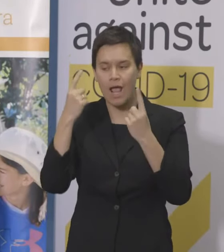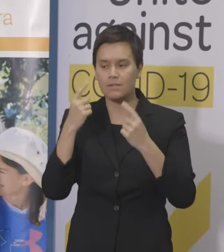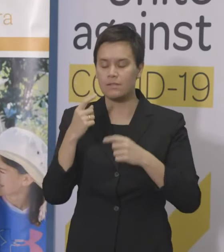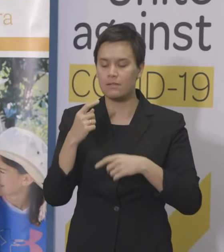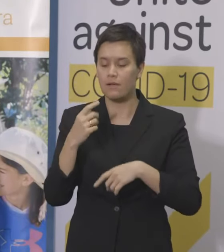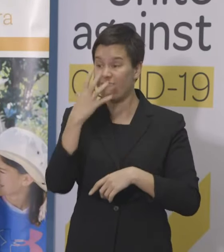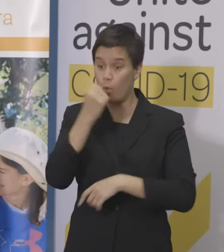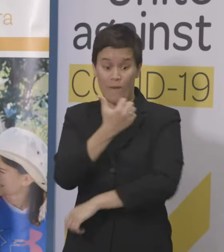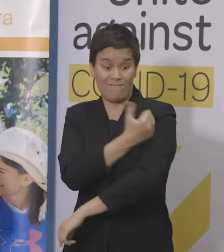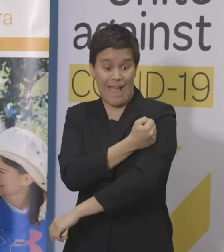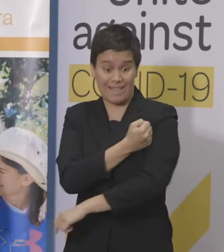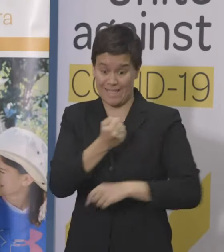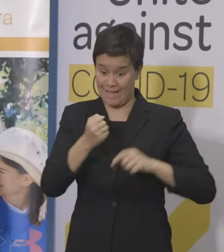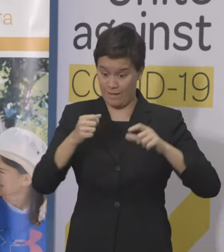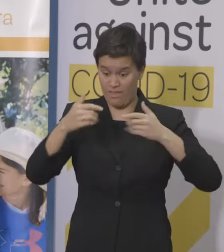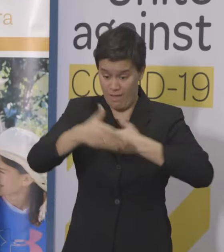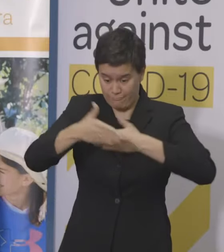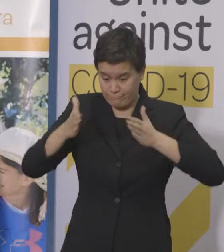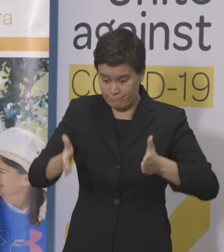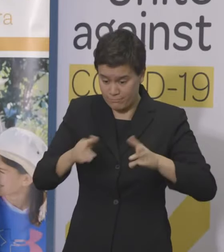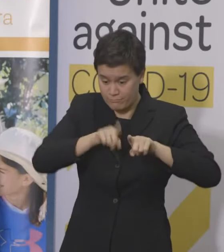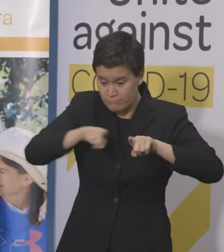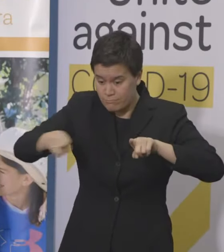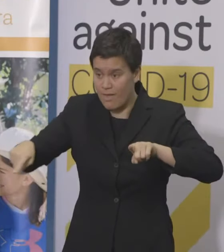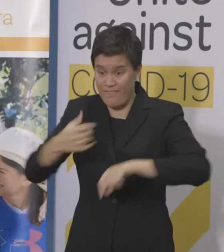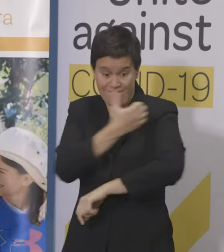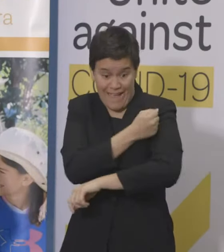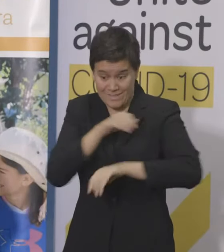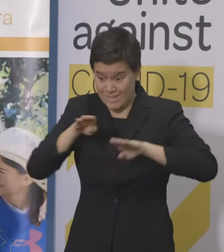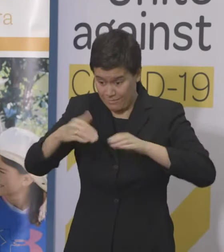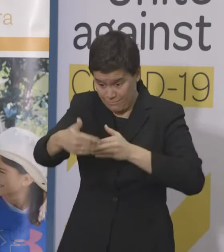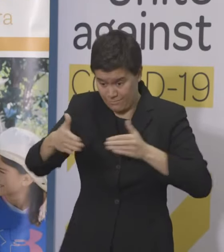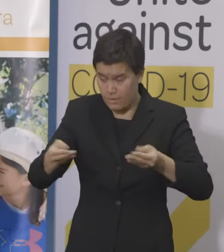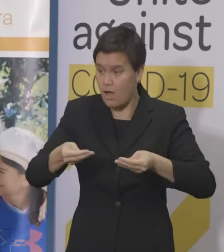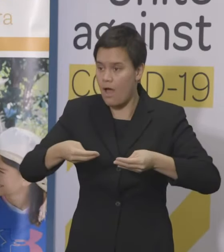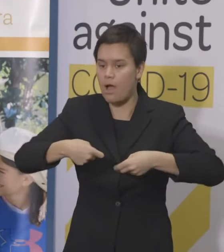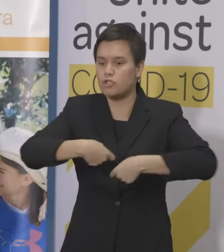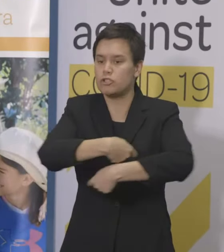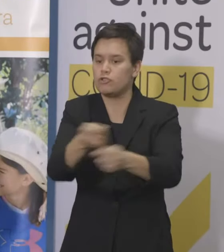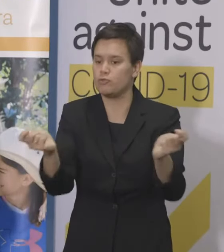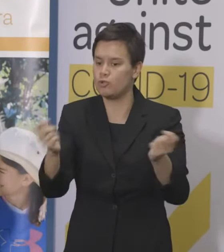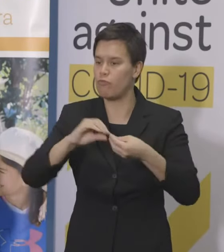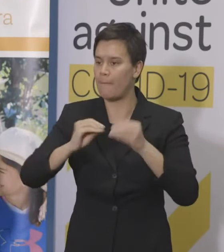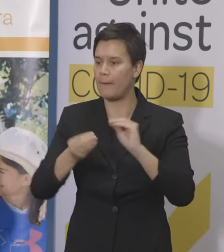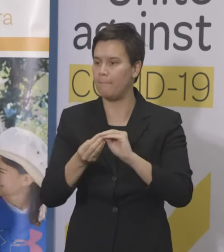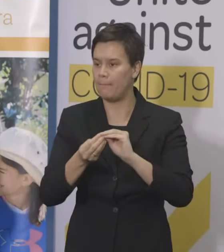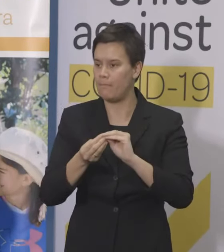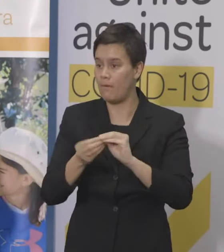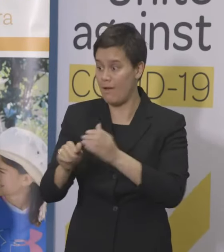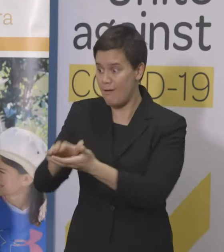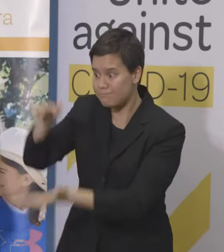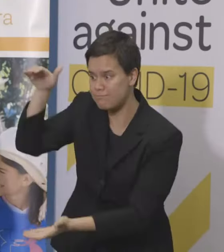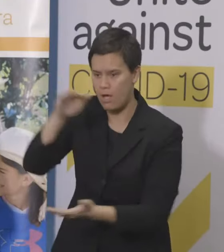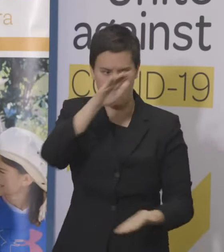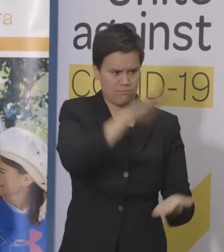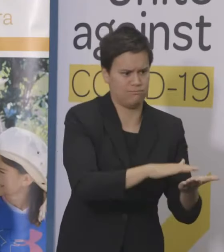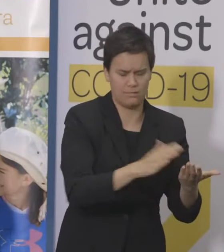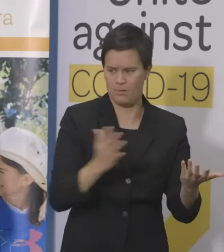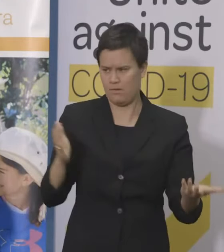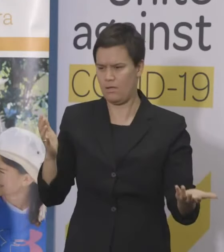I say the report also identifies that the biggest challenge with the distribution is that early, for the first 2 or 3 weeks